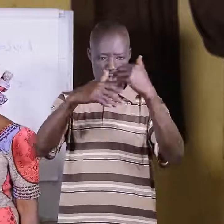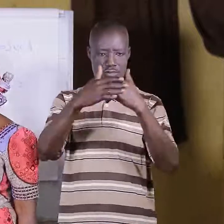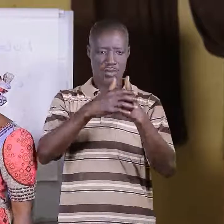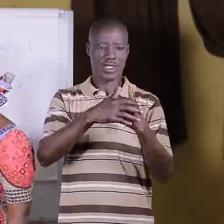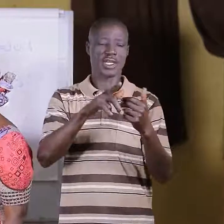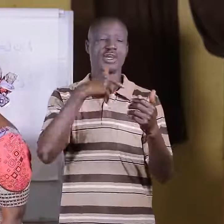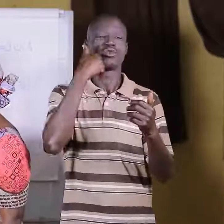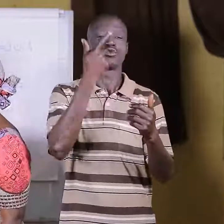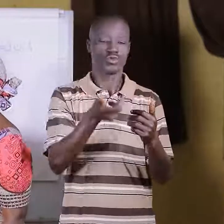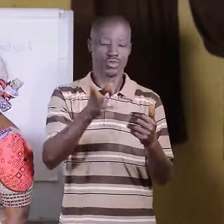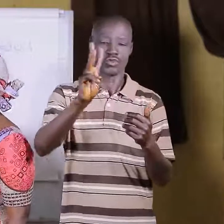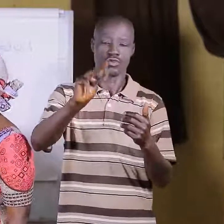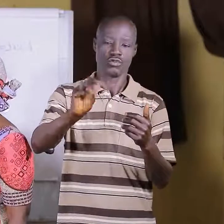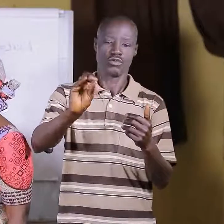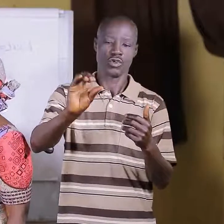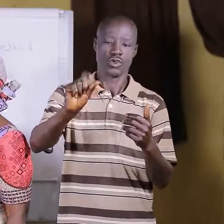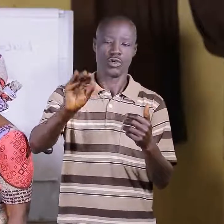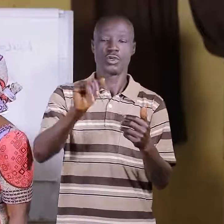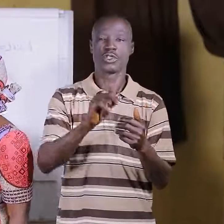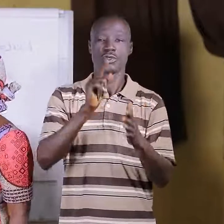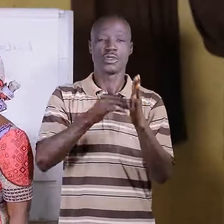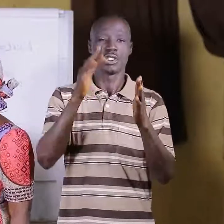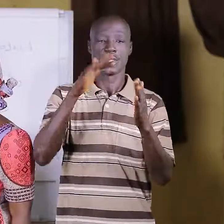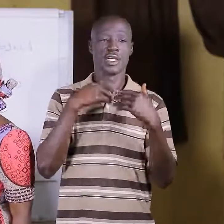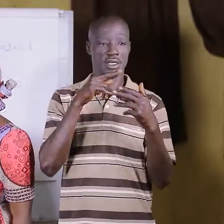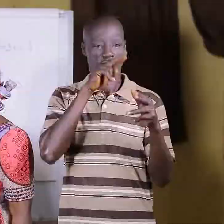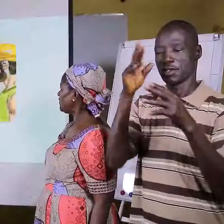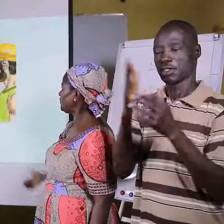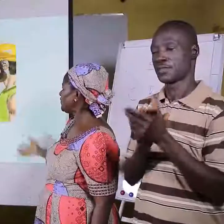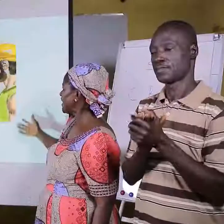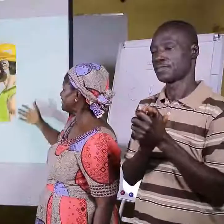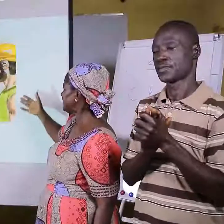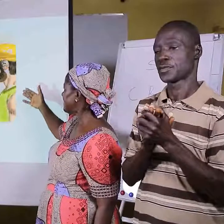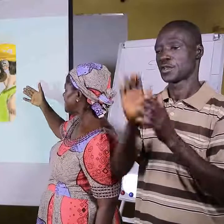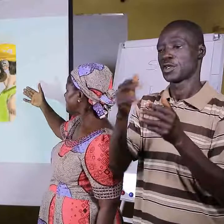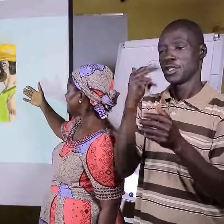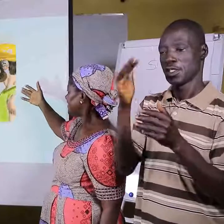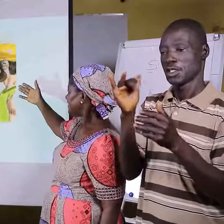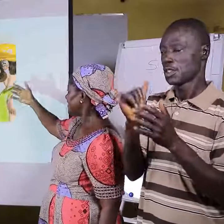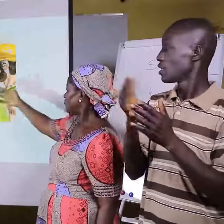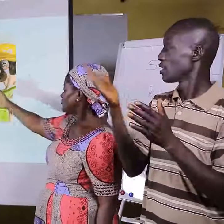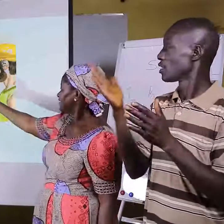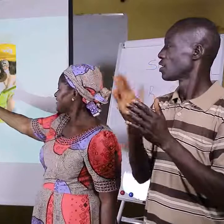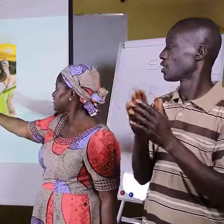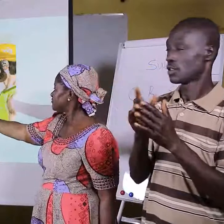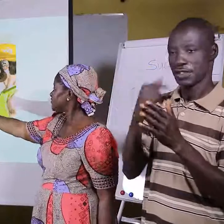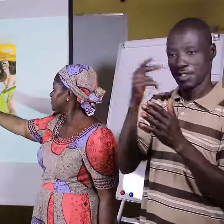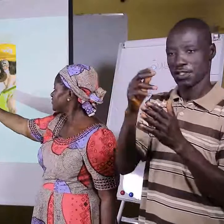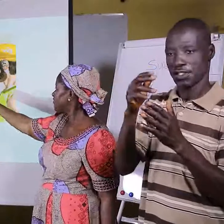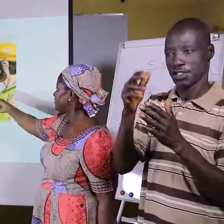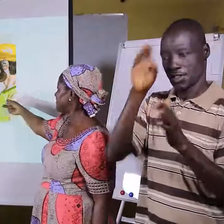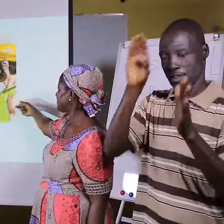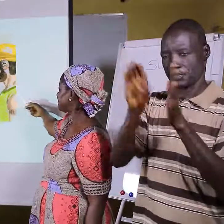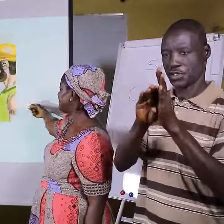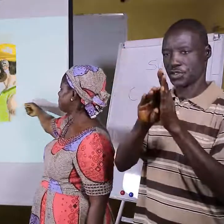to Moses. Now, my students, you can see Moses in